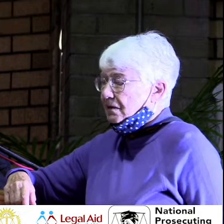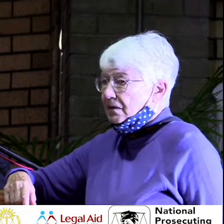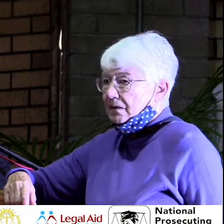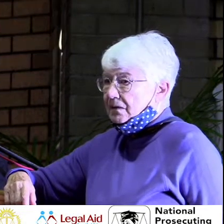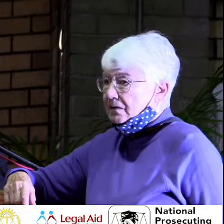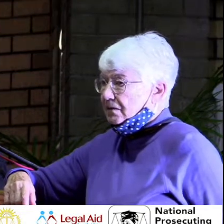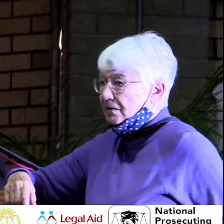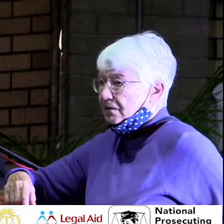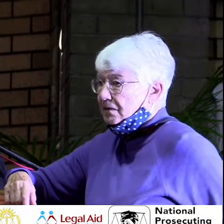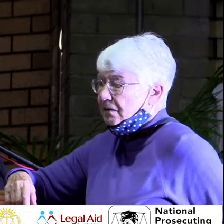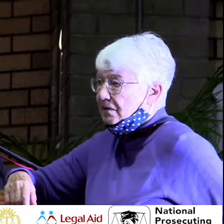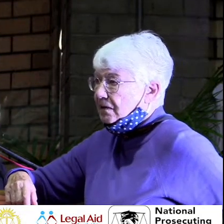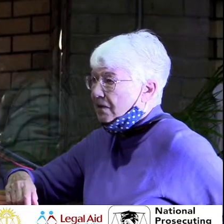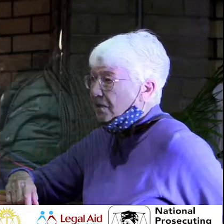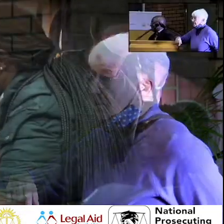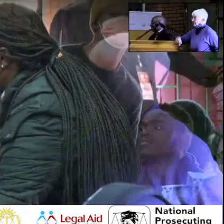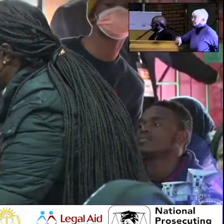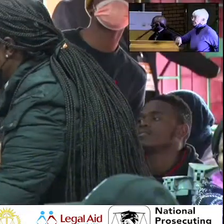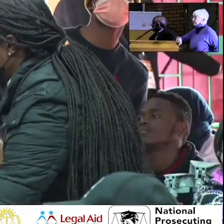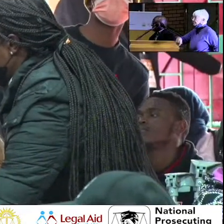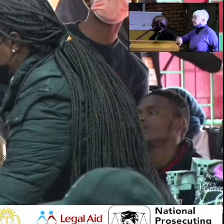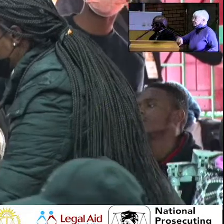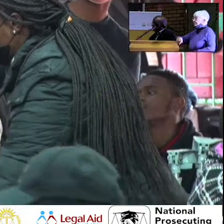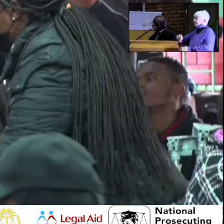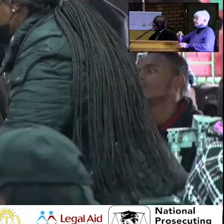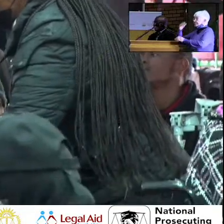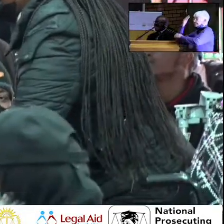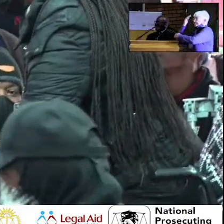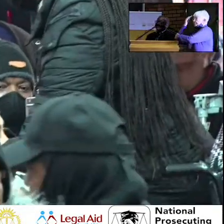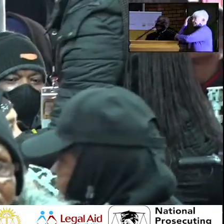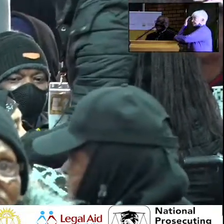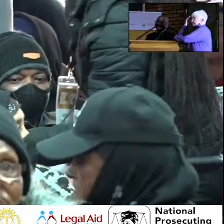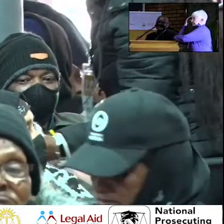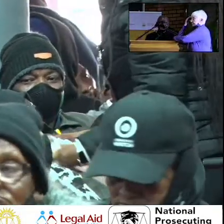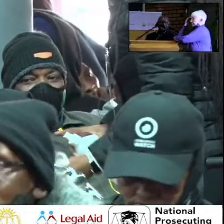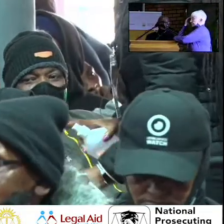All right. That's the last one. Bambi. Tete.